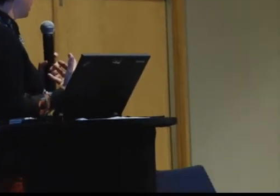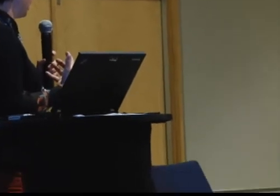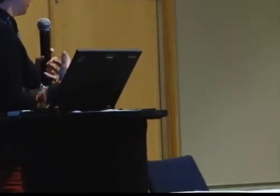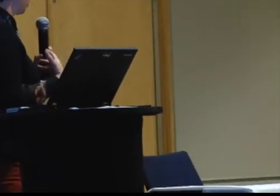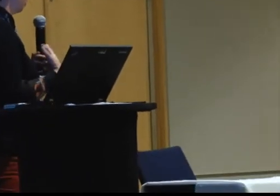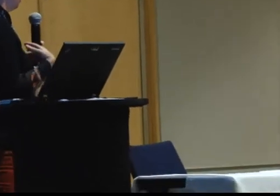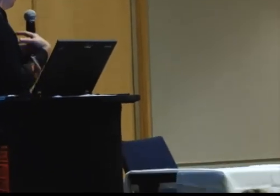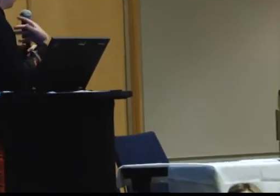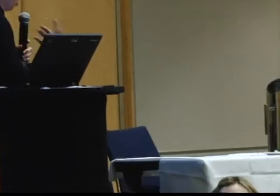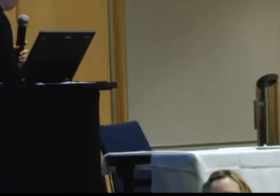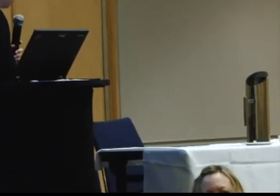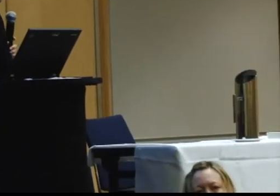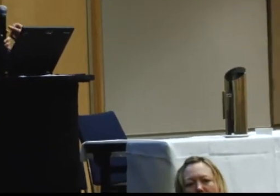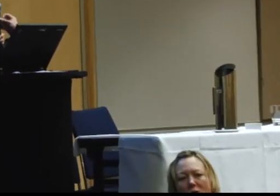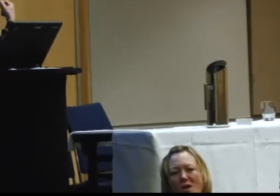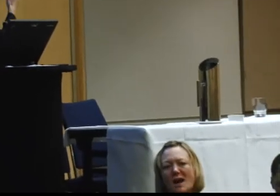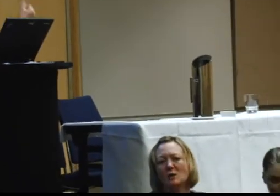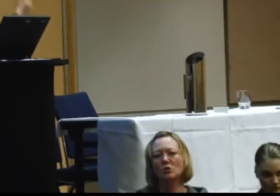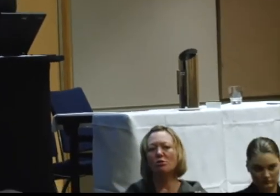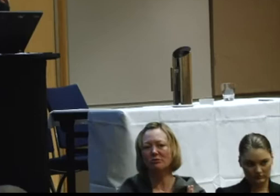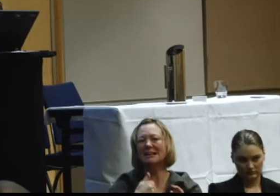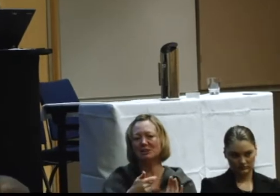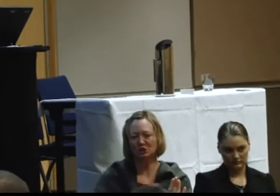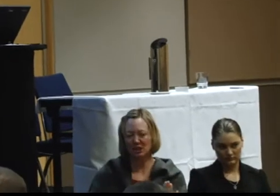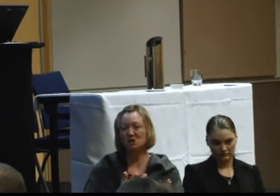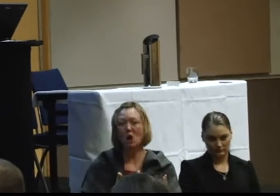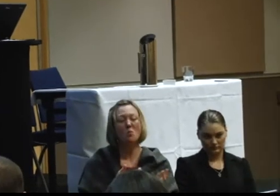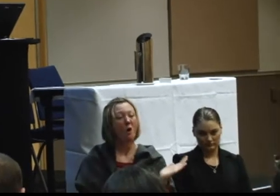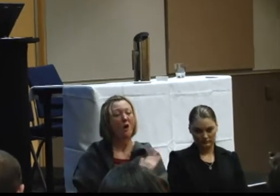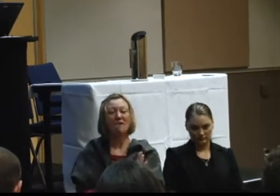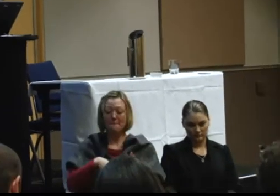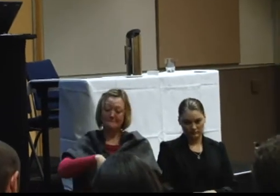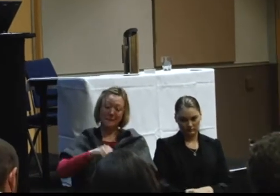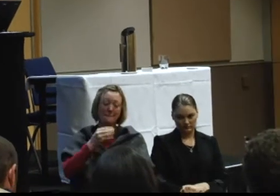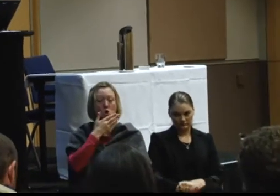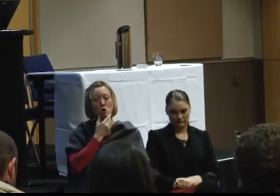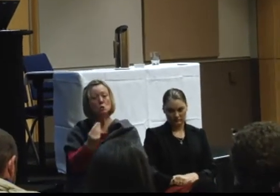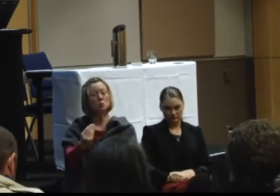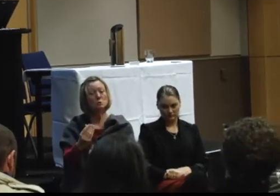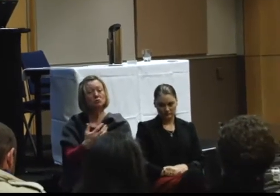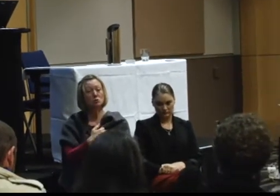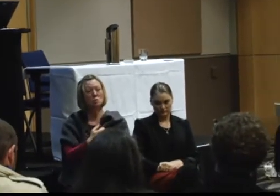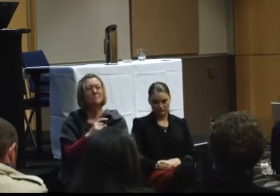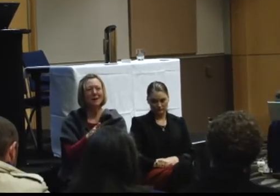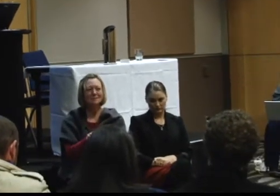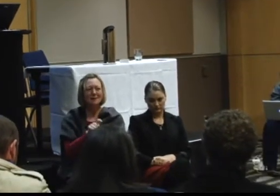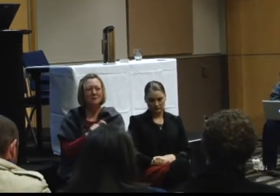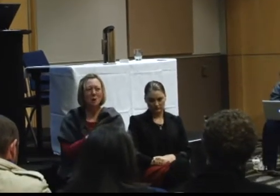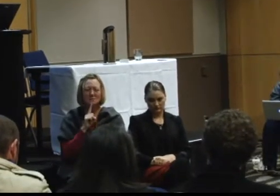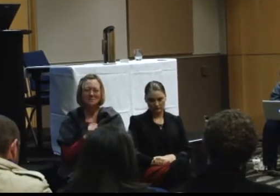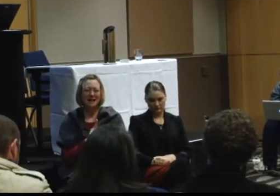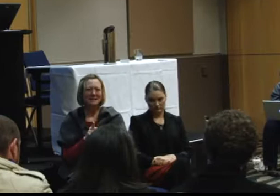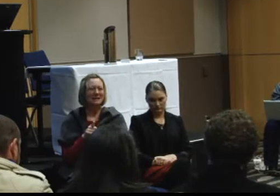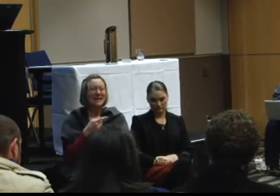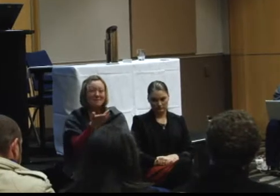3 next year. So offering a pick up and use resource, but then also saying that that's not what everyone wants to do, that we will